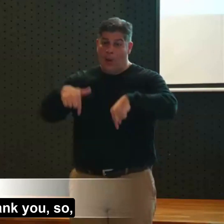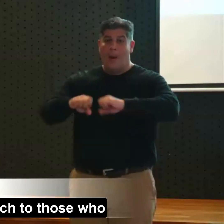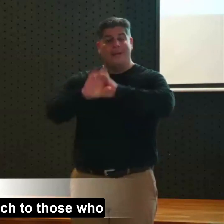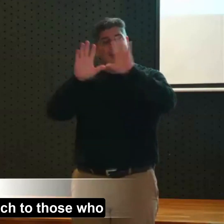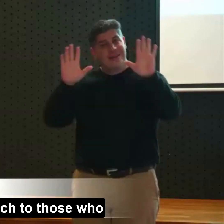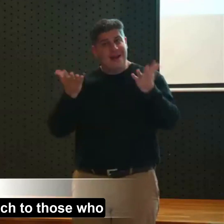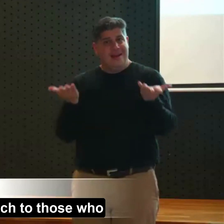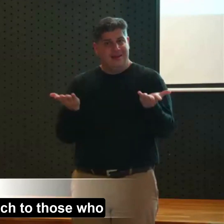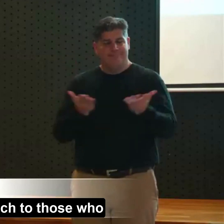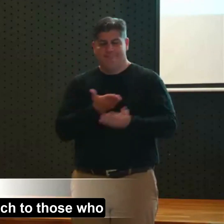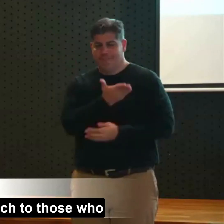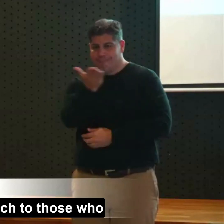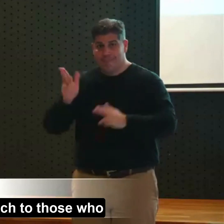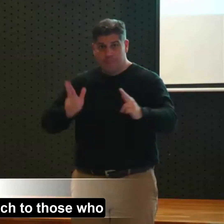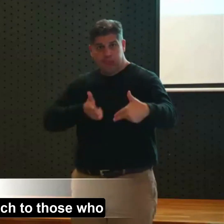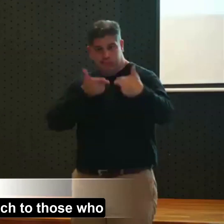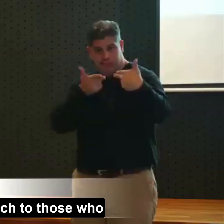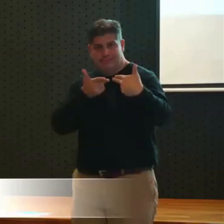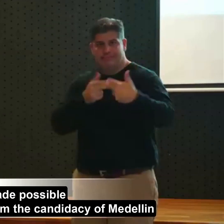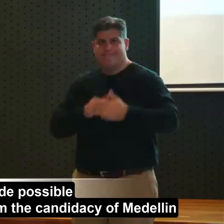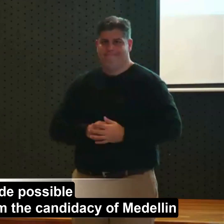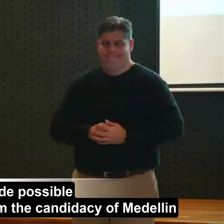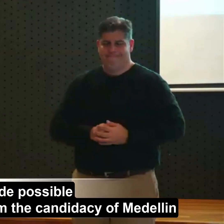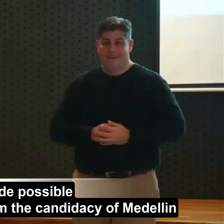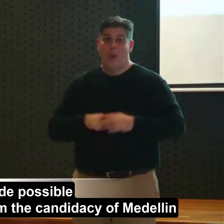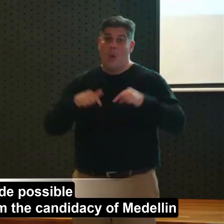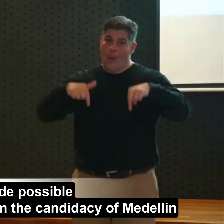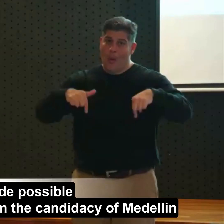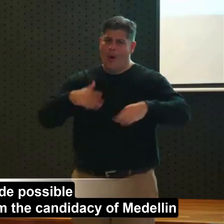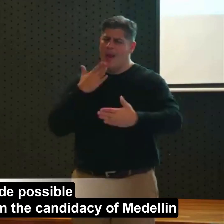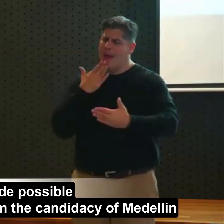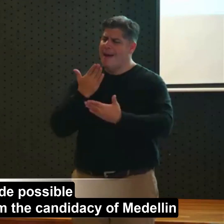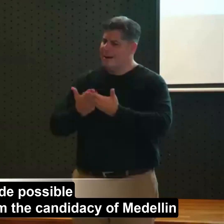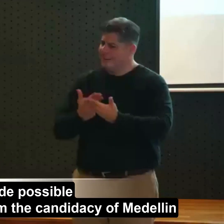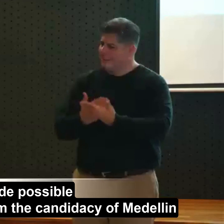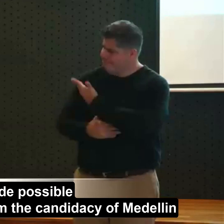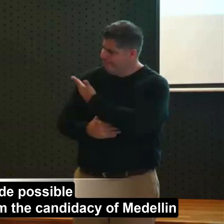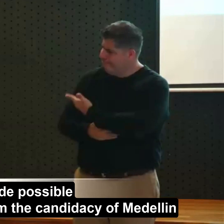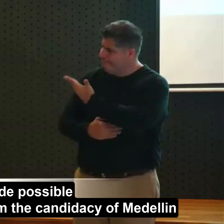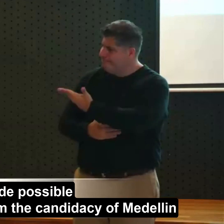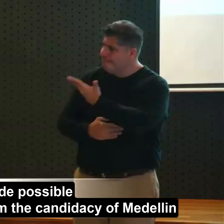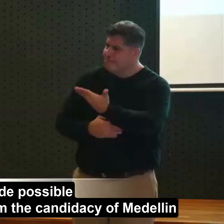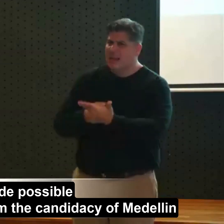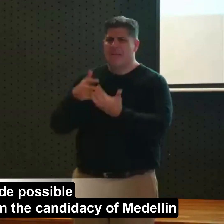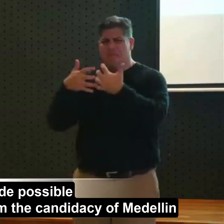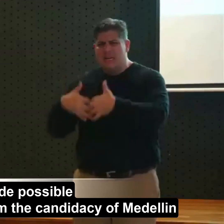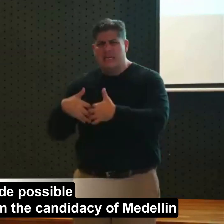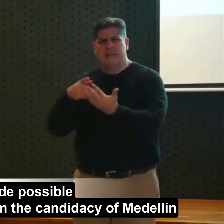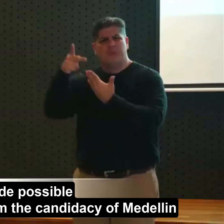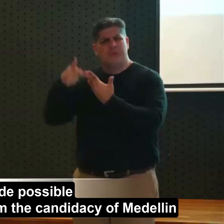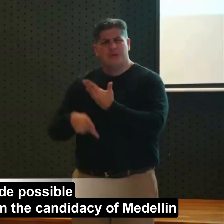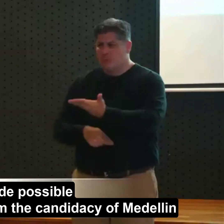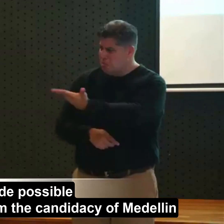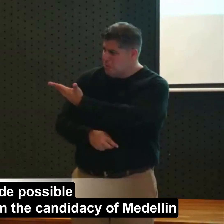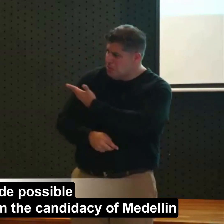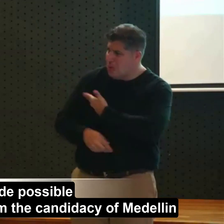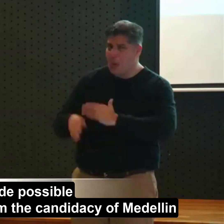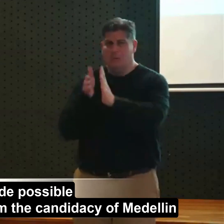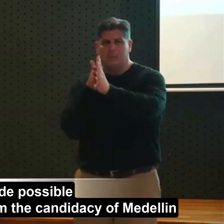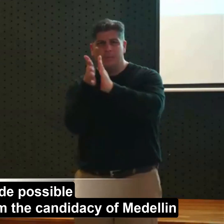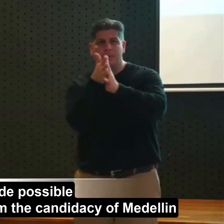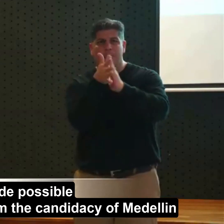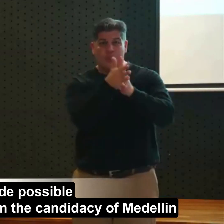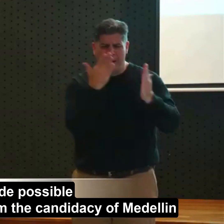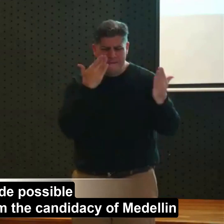thank you so very much to those that made possible this case